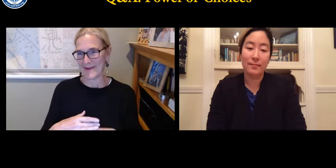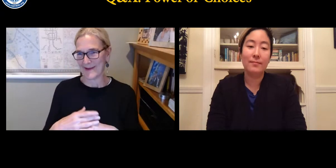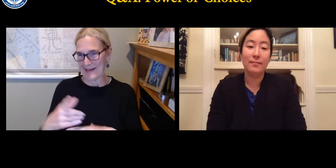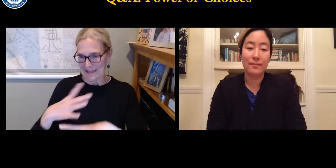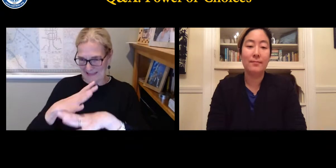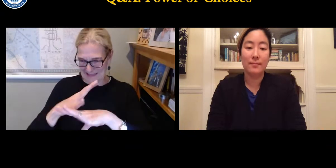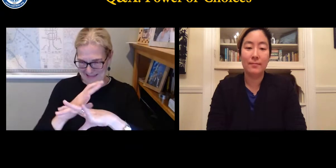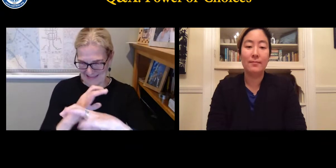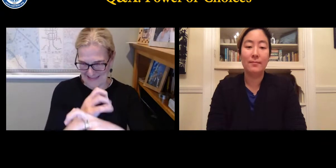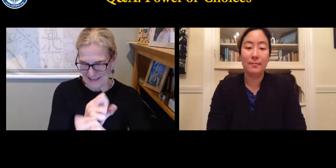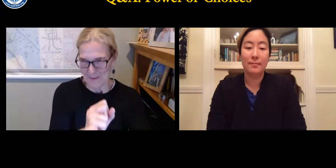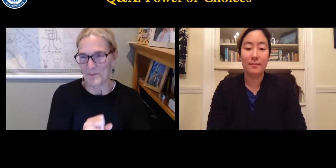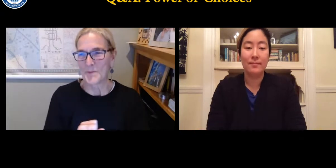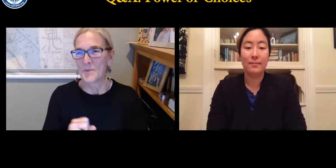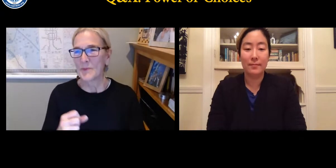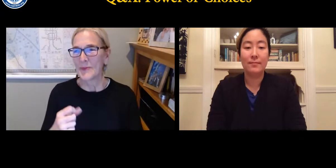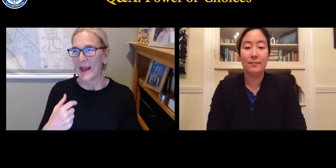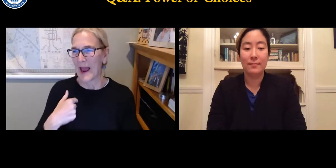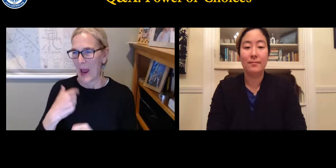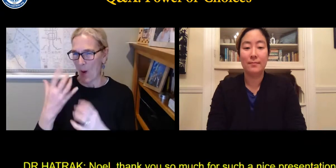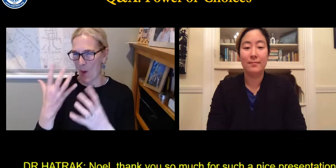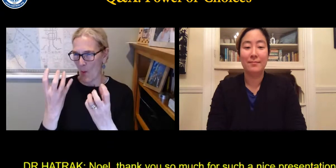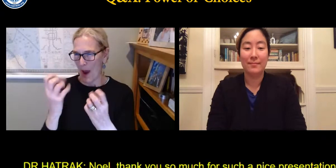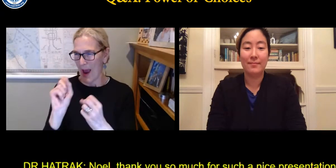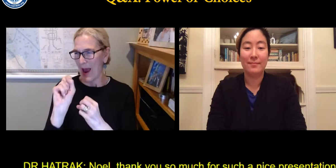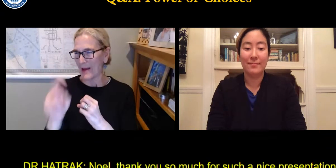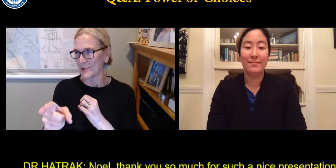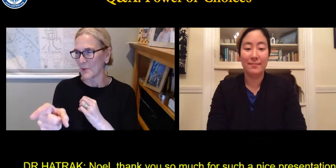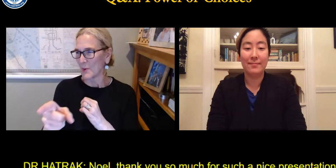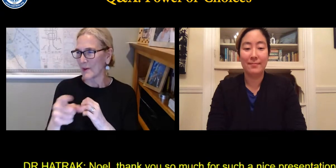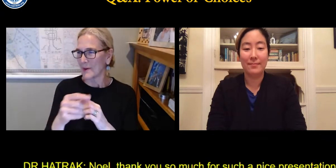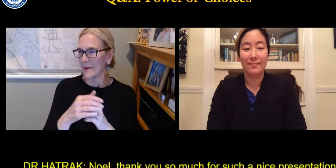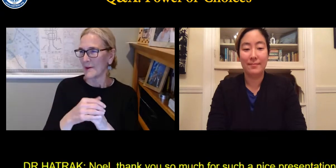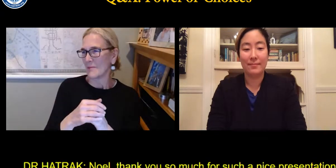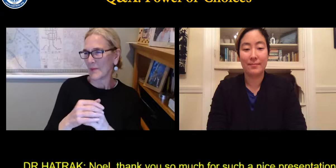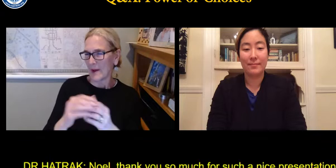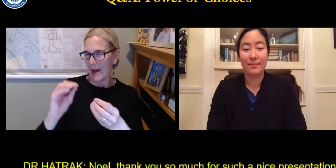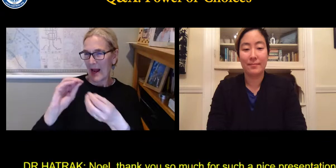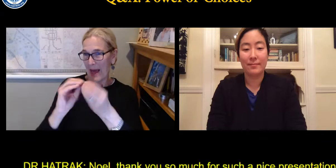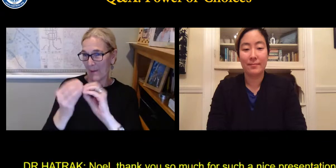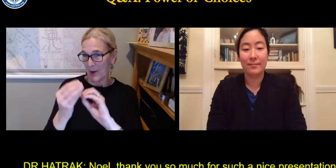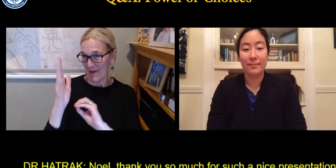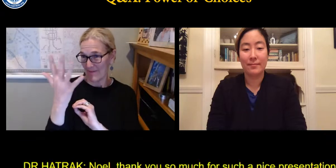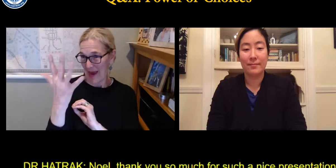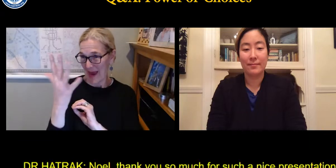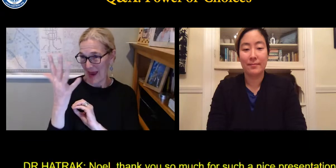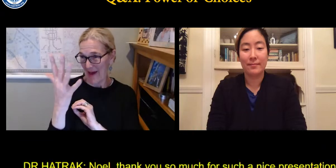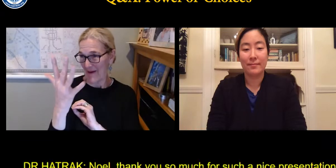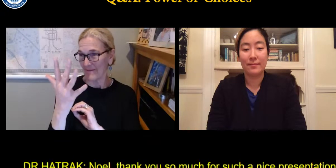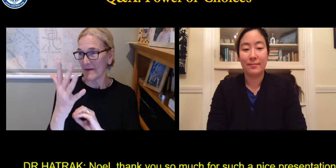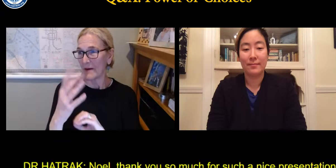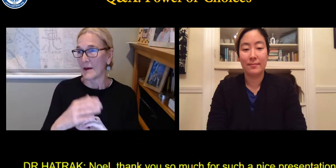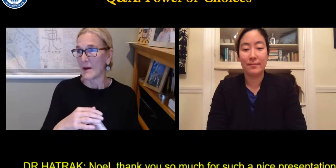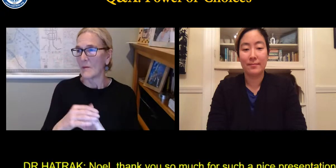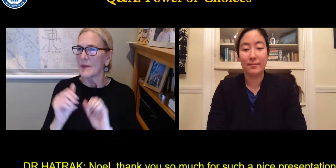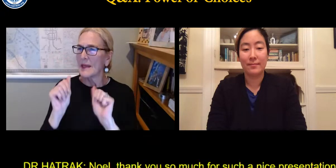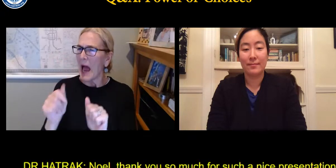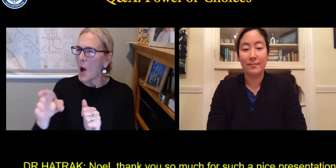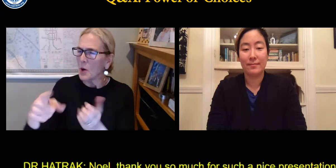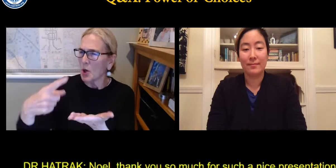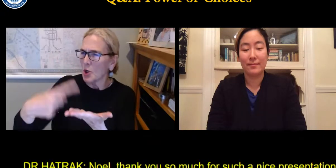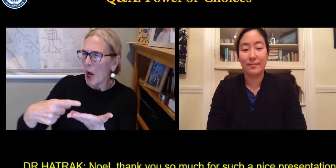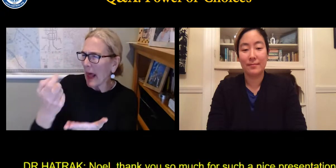health is a spectrum, a complicated, complex spectrum. So I'd like to ask